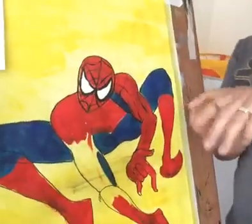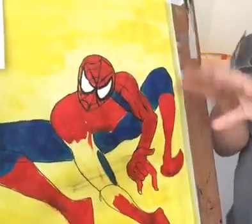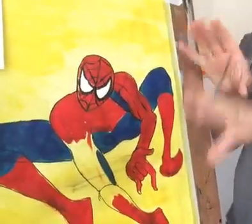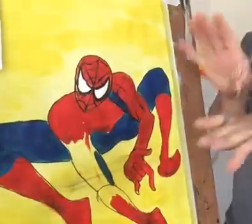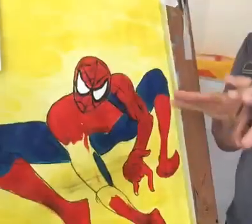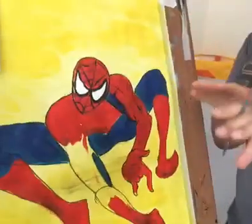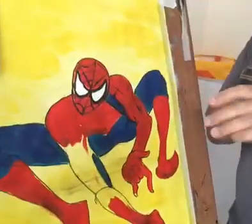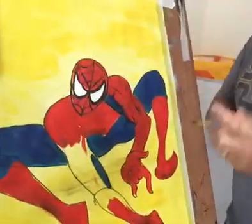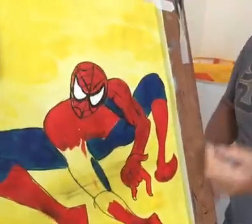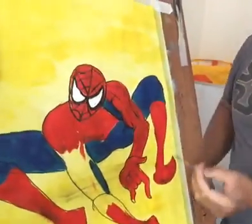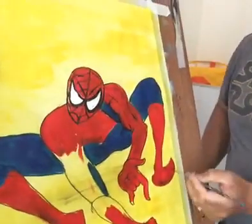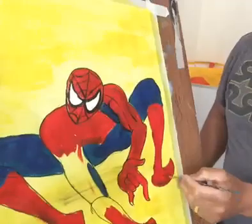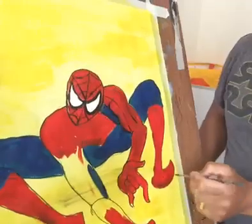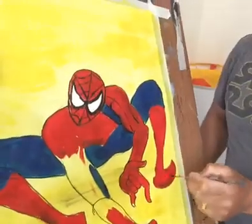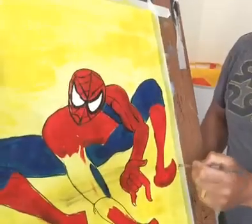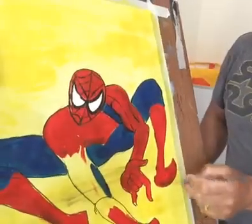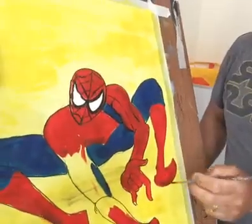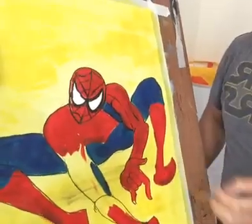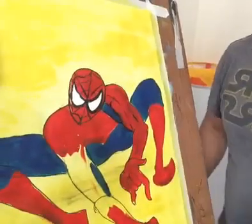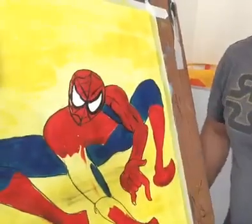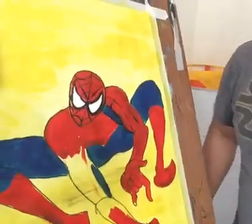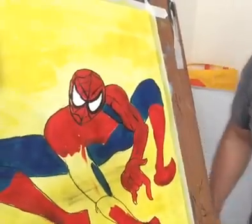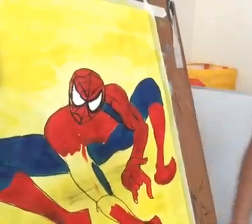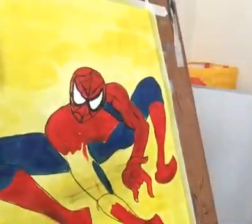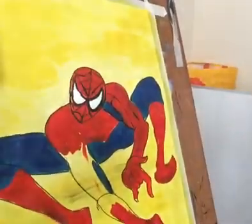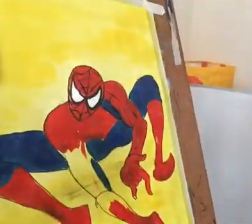Be the same for his feet. There.